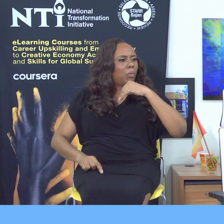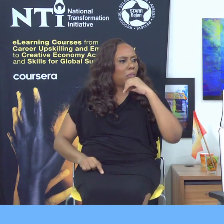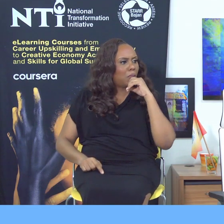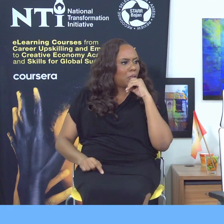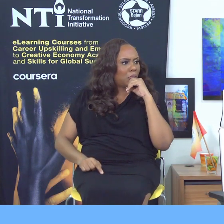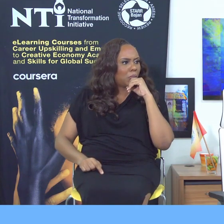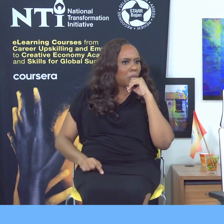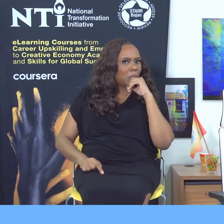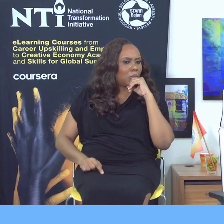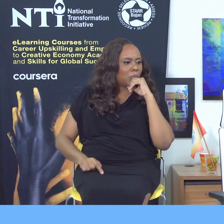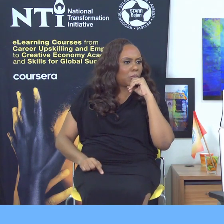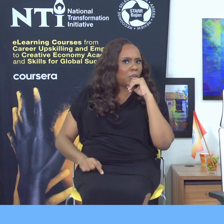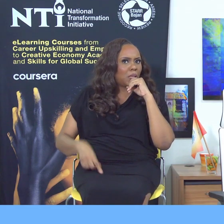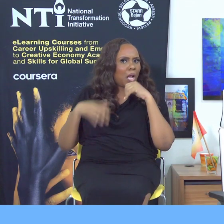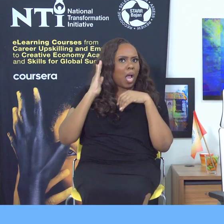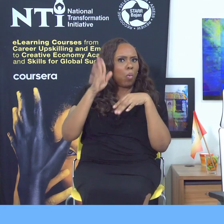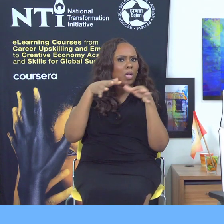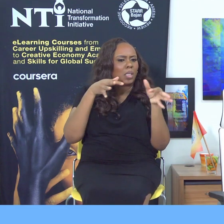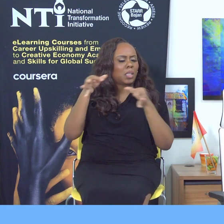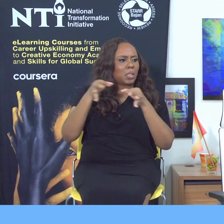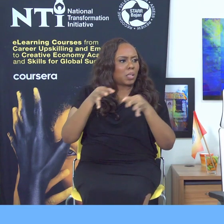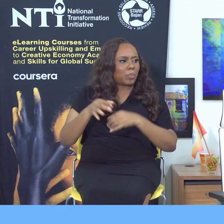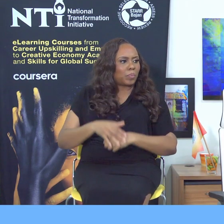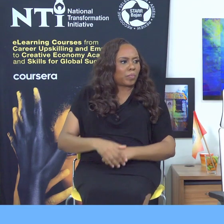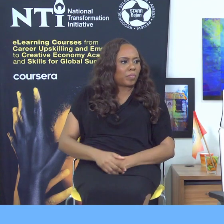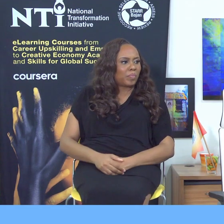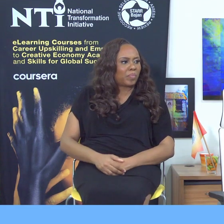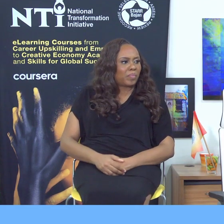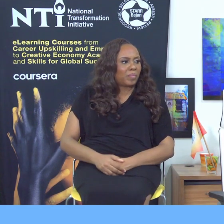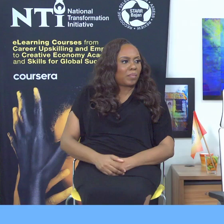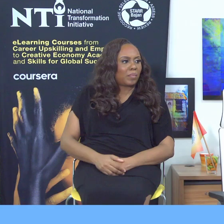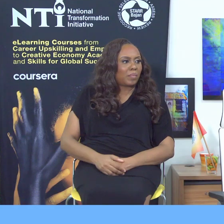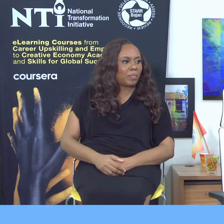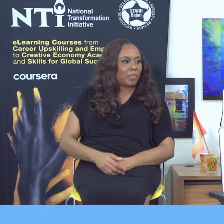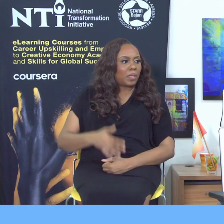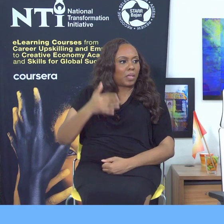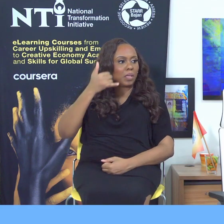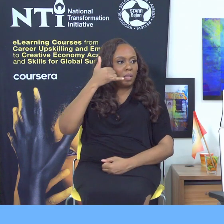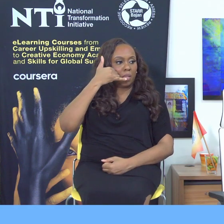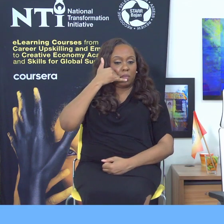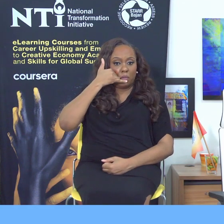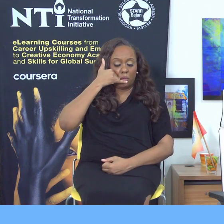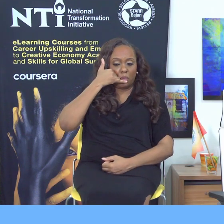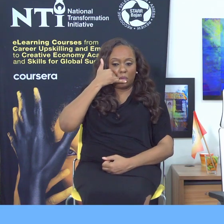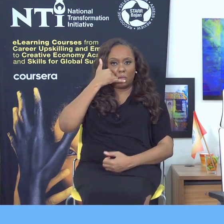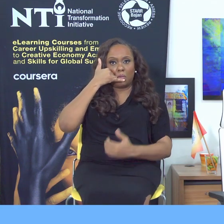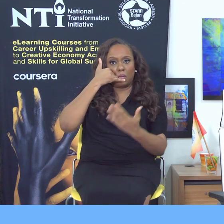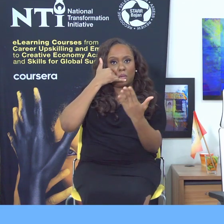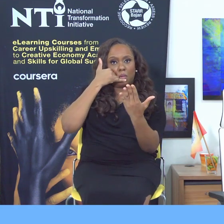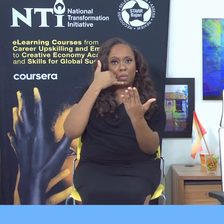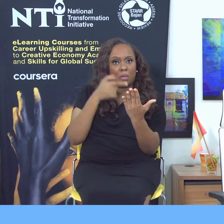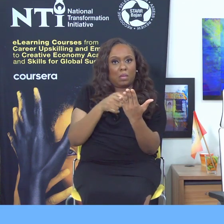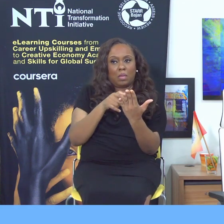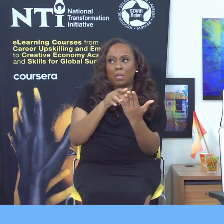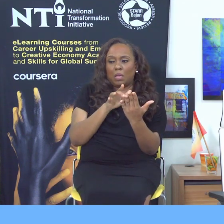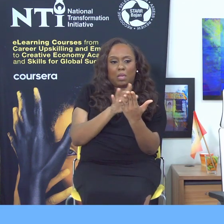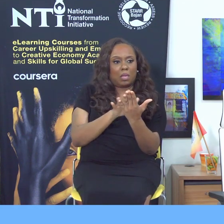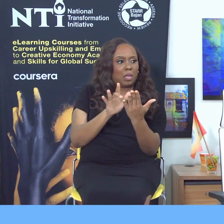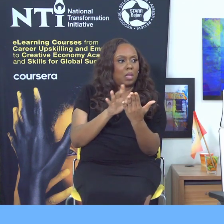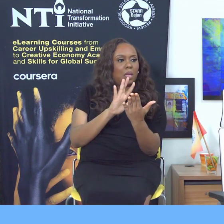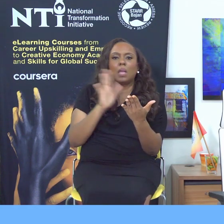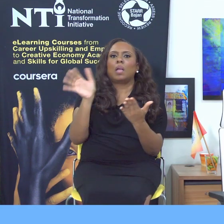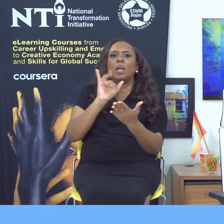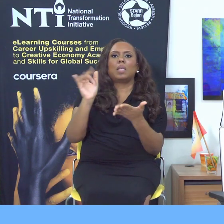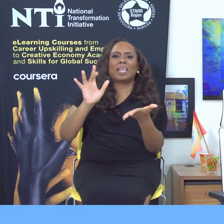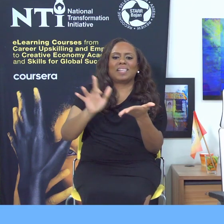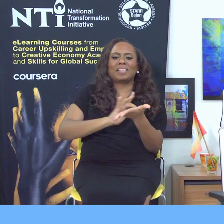actually, okay, I can describe it for you. The phone itself has the dial pad and the receiver, but also have a screen just like a tablet.